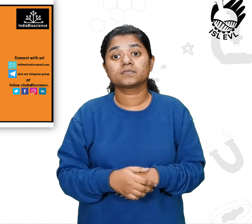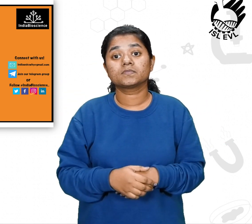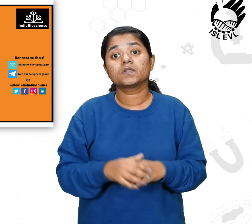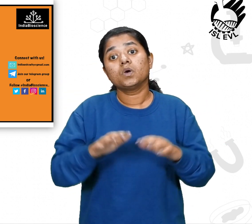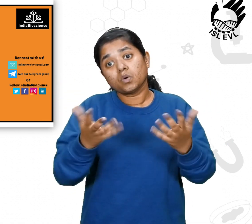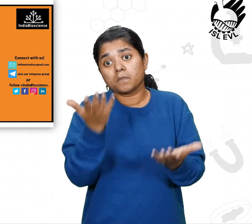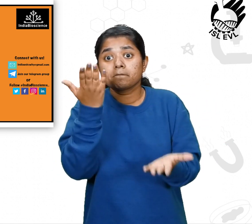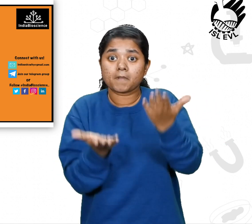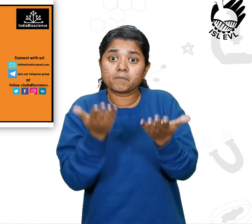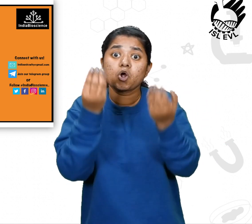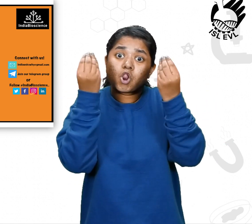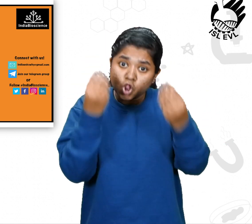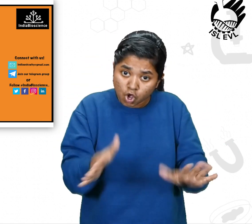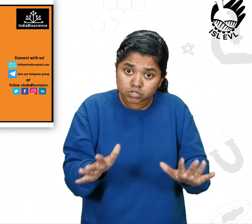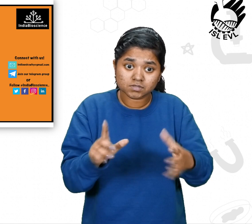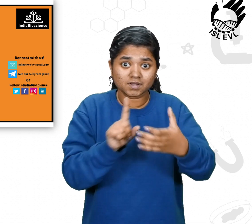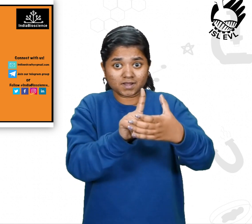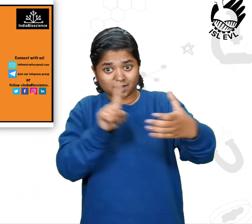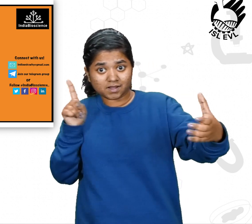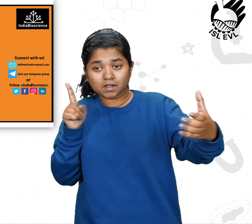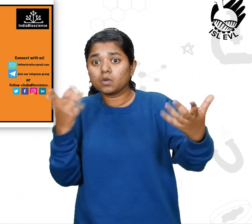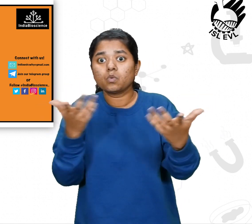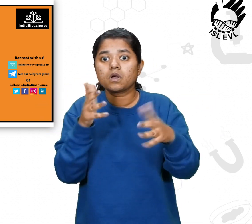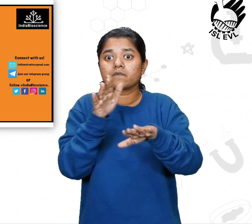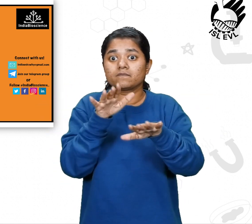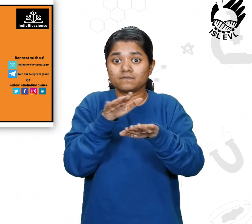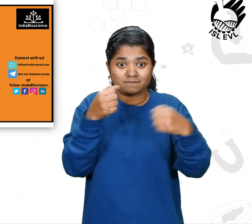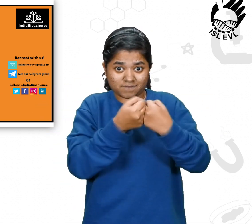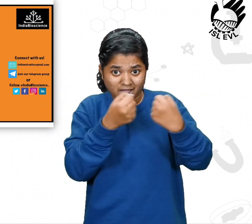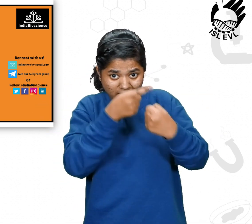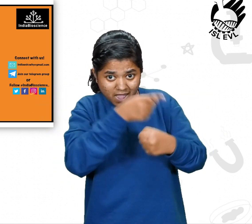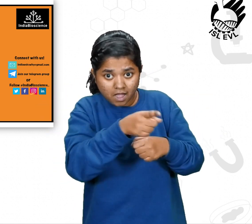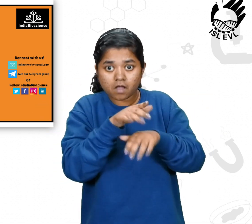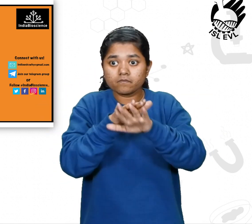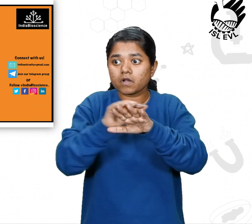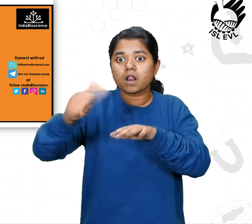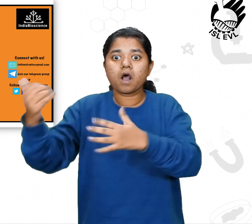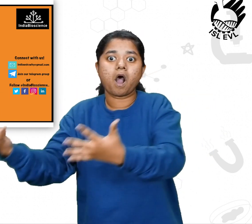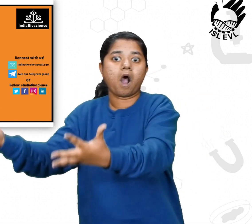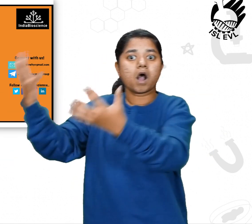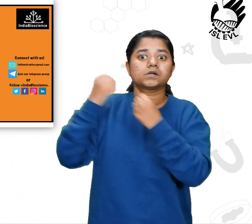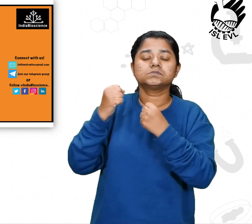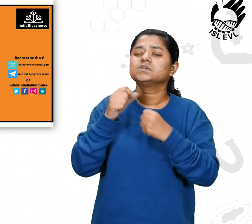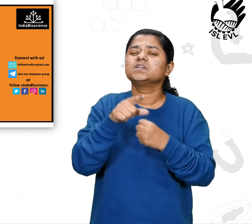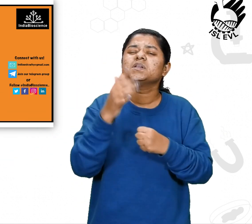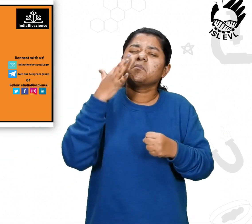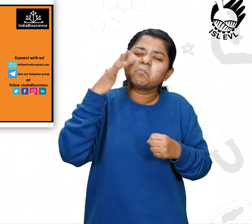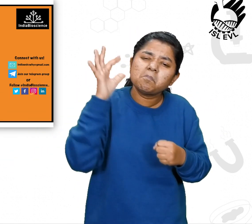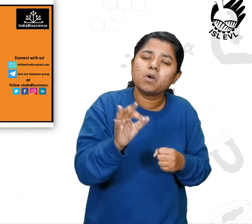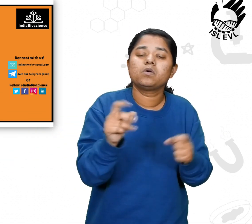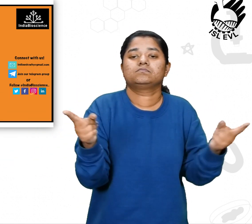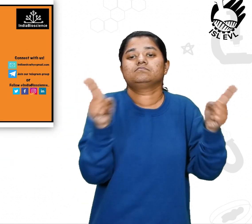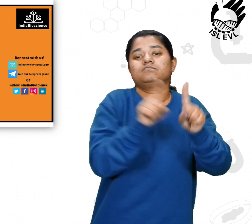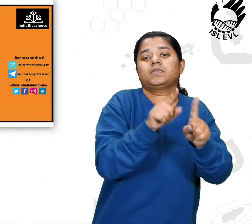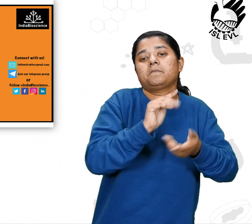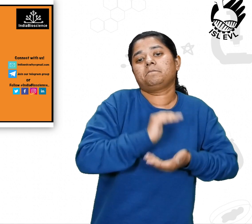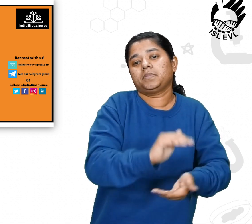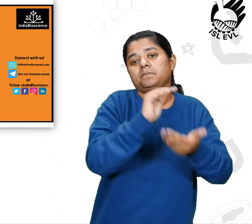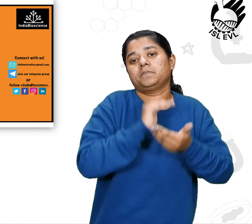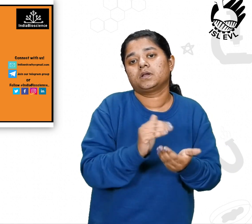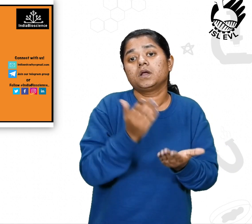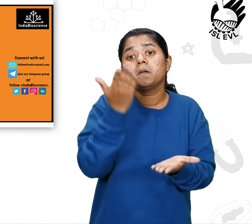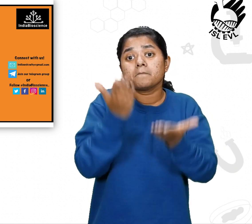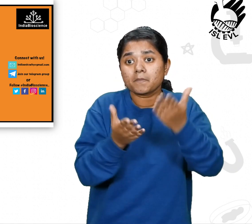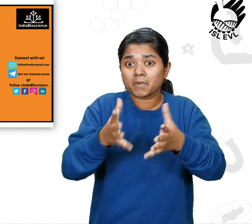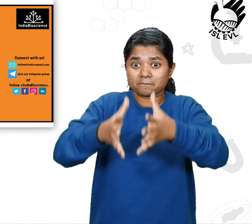of predation, it's now better to focus on the mating part. So they often are not as grouping. They might be maybe